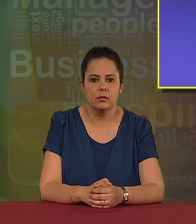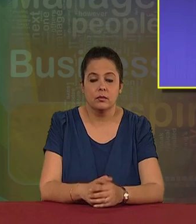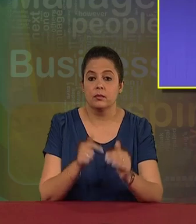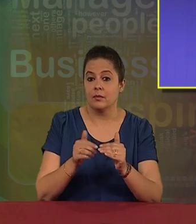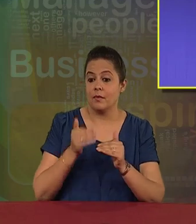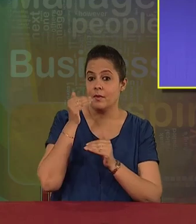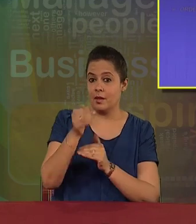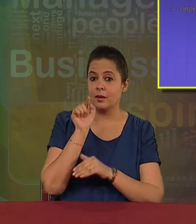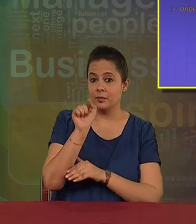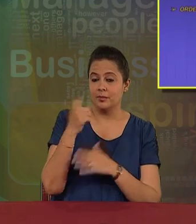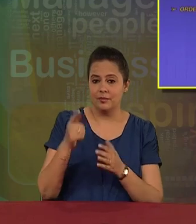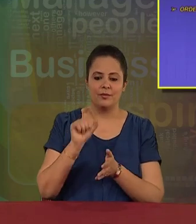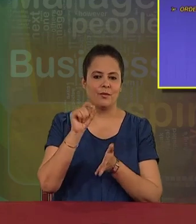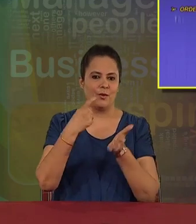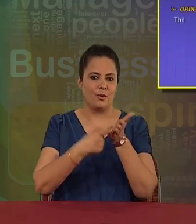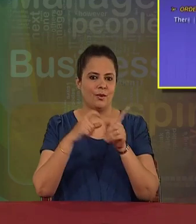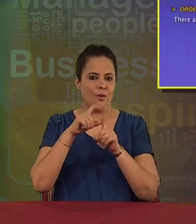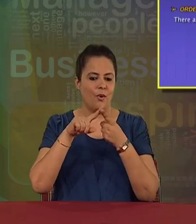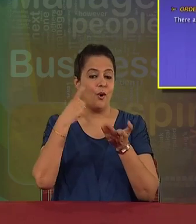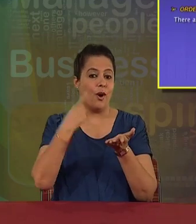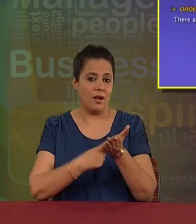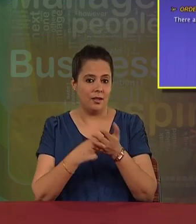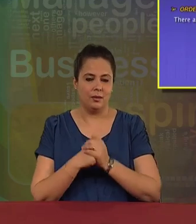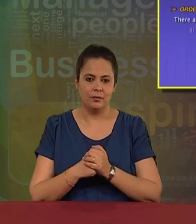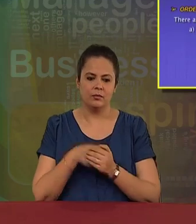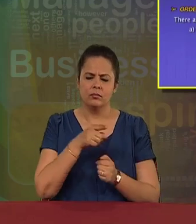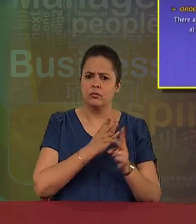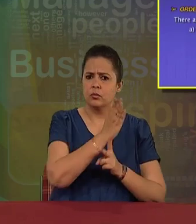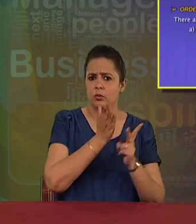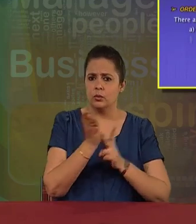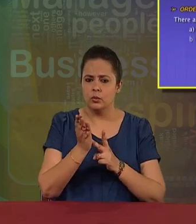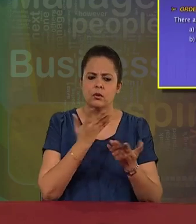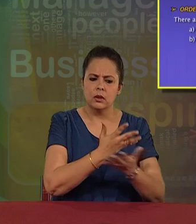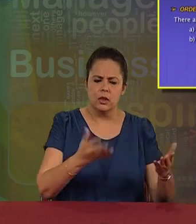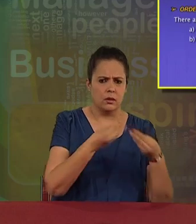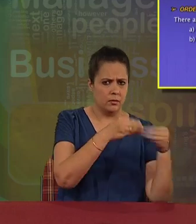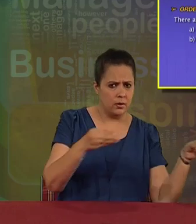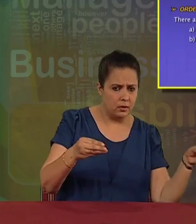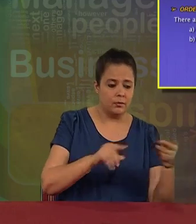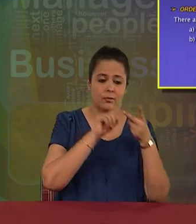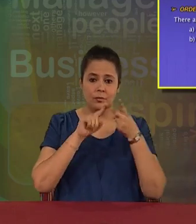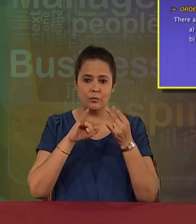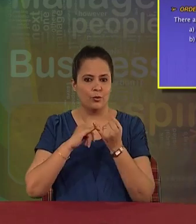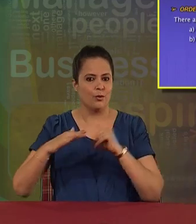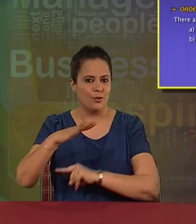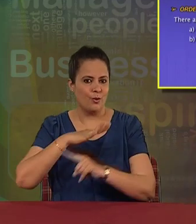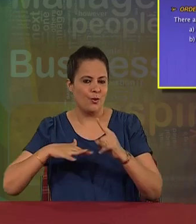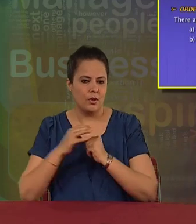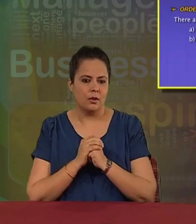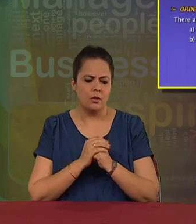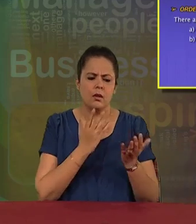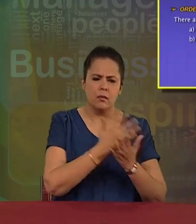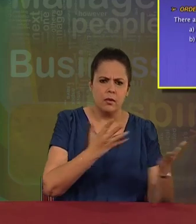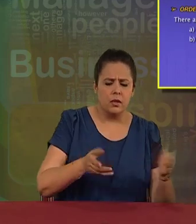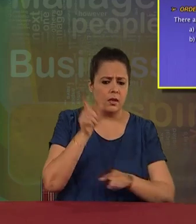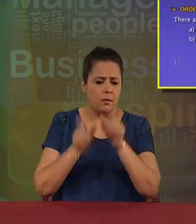The next principle is order. There are 2 types of order: material order and social order. Materials